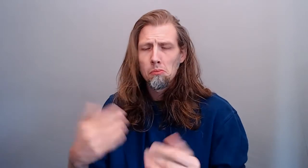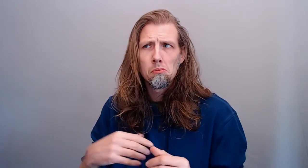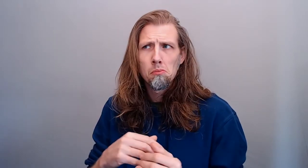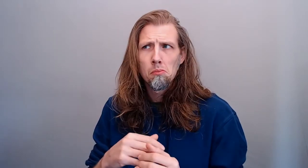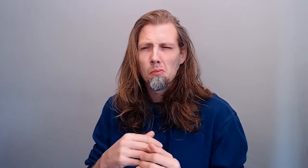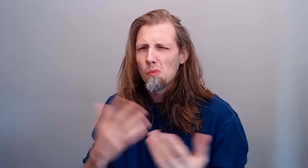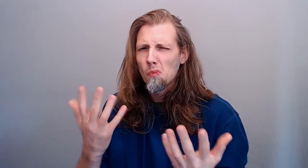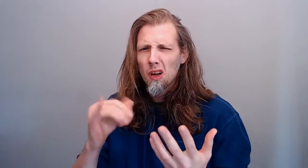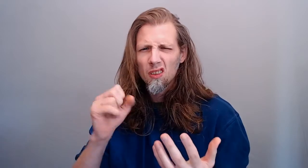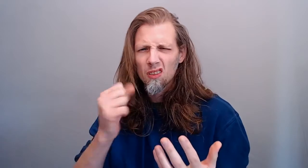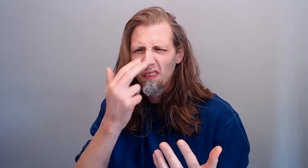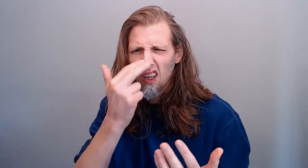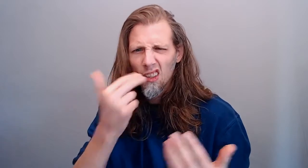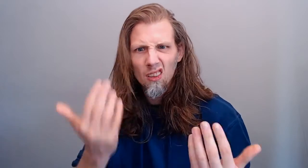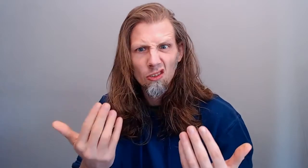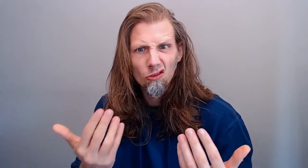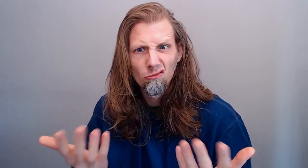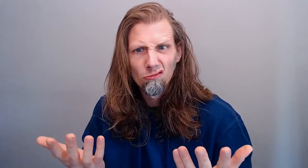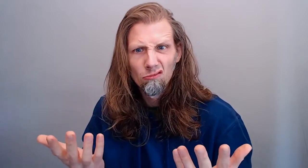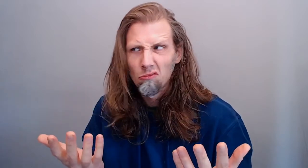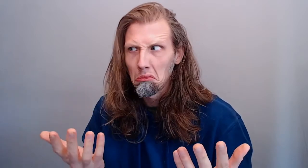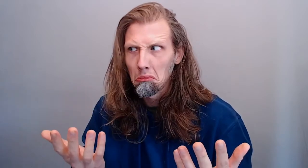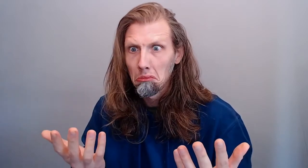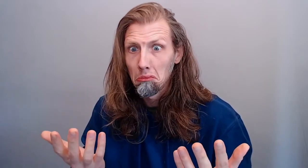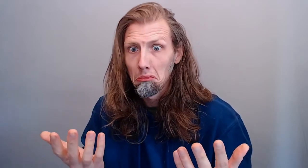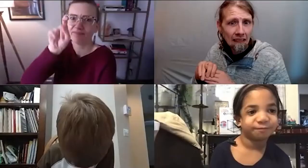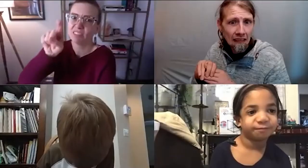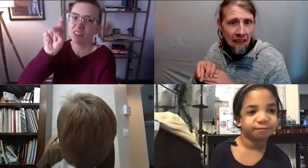perspective. So, what is funny here?